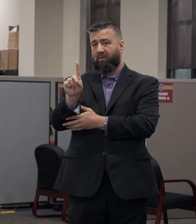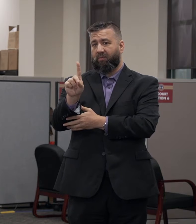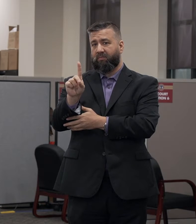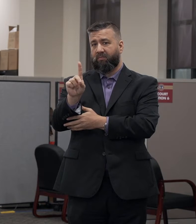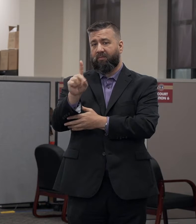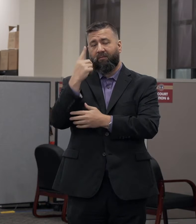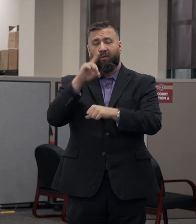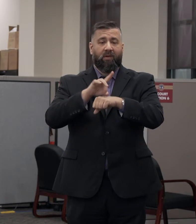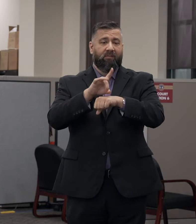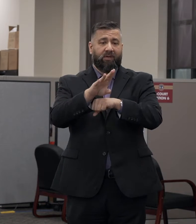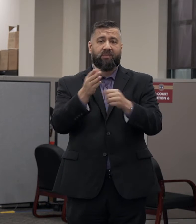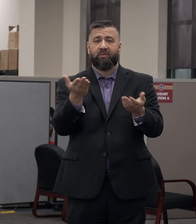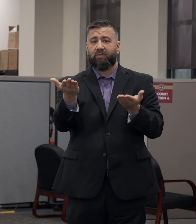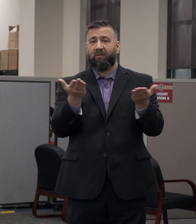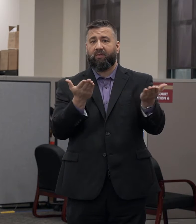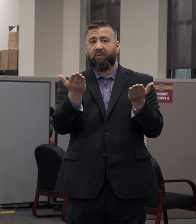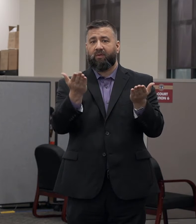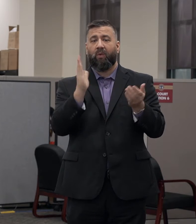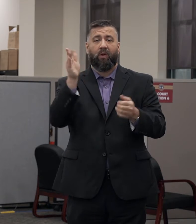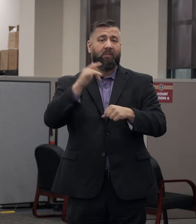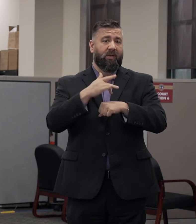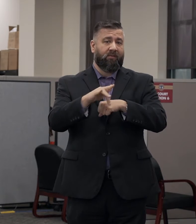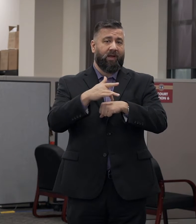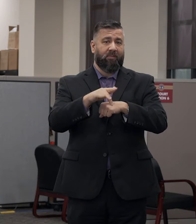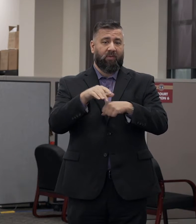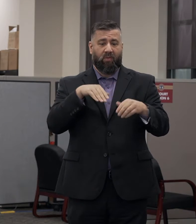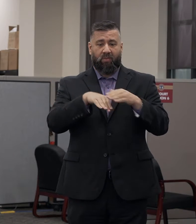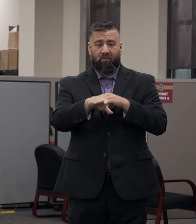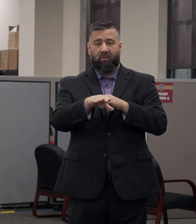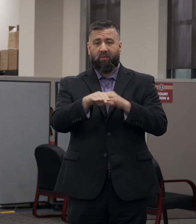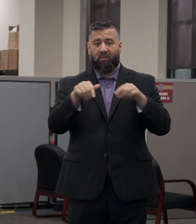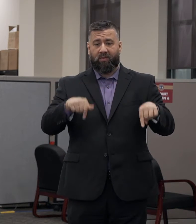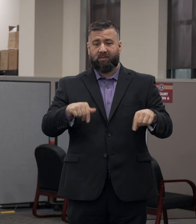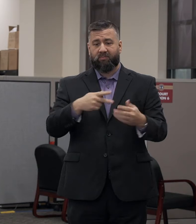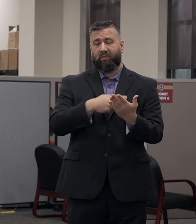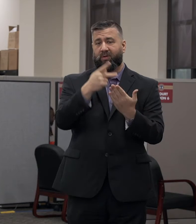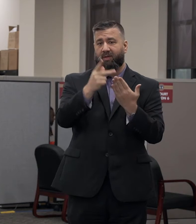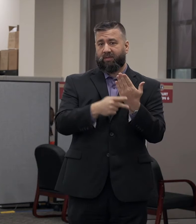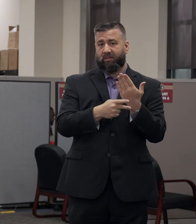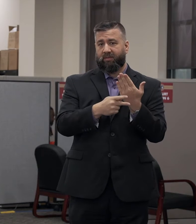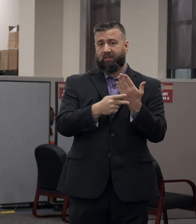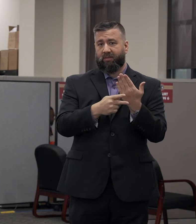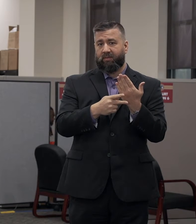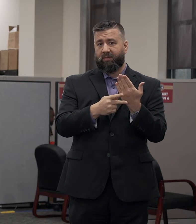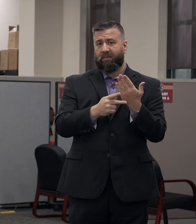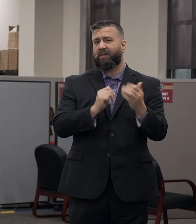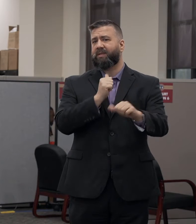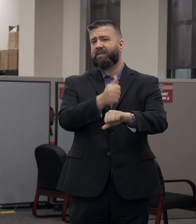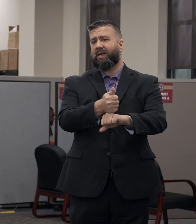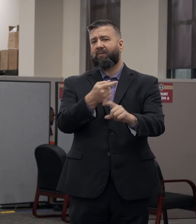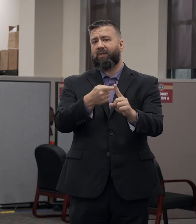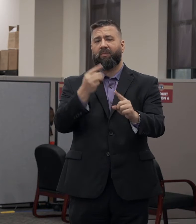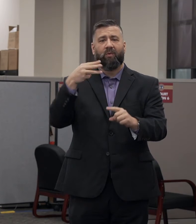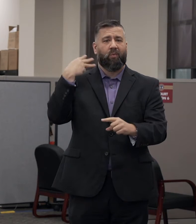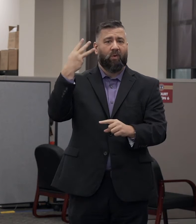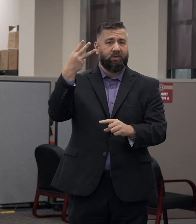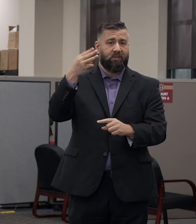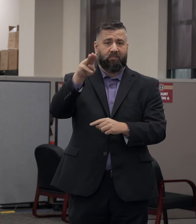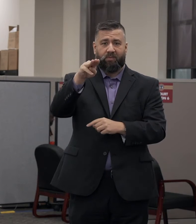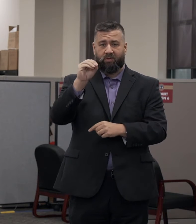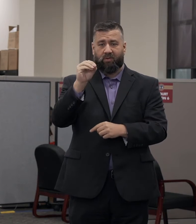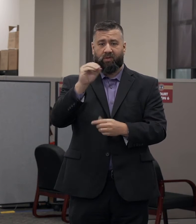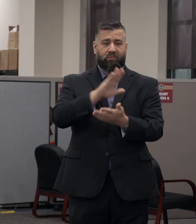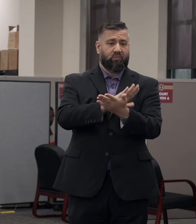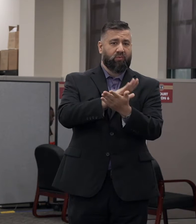be available through the St. Louis Mediation Project, coordinated by Washington University's School of Law's